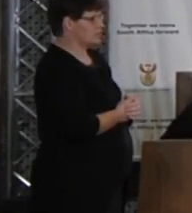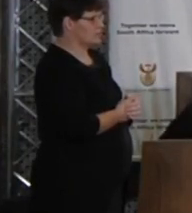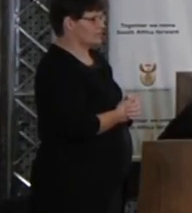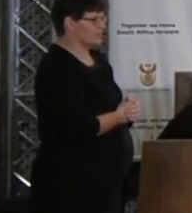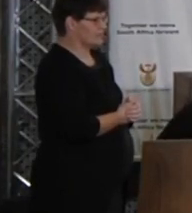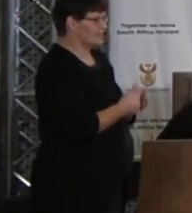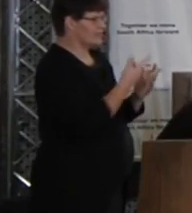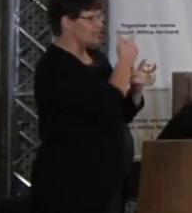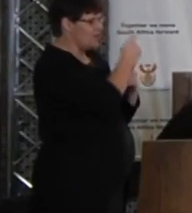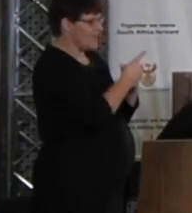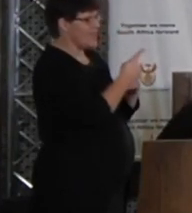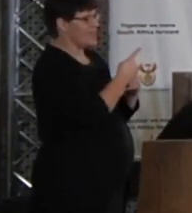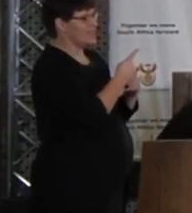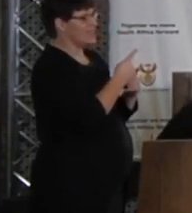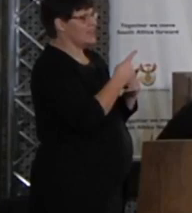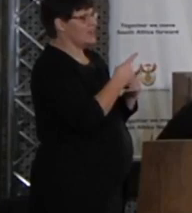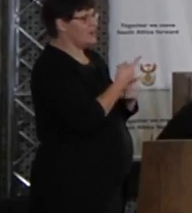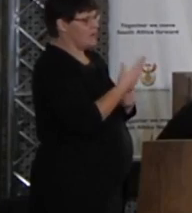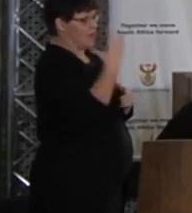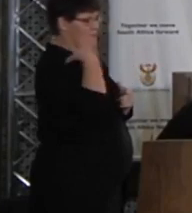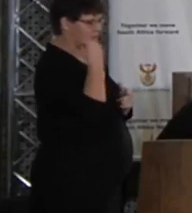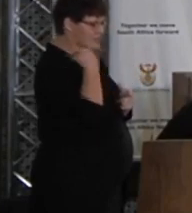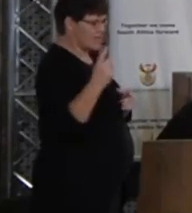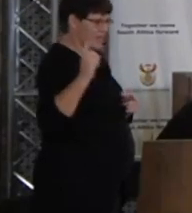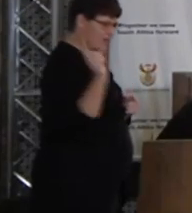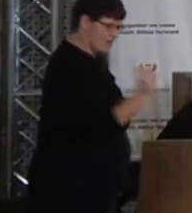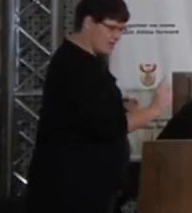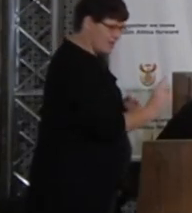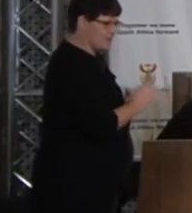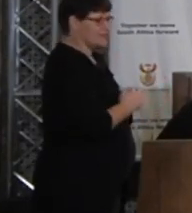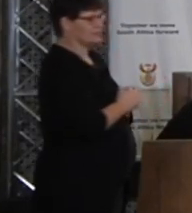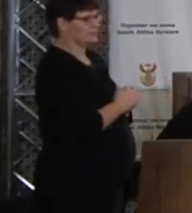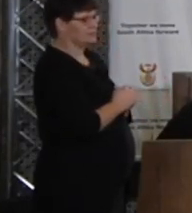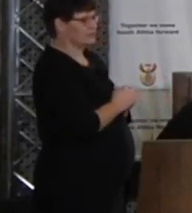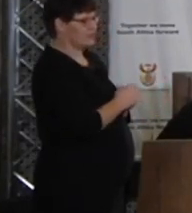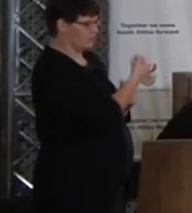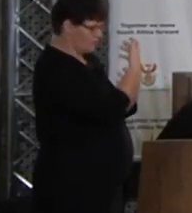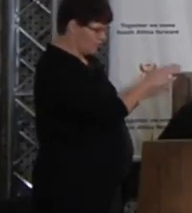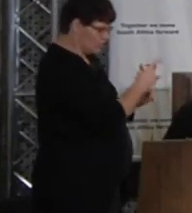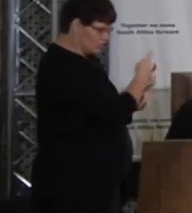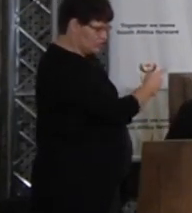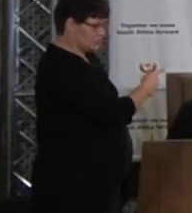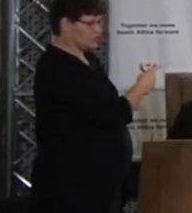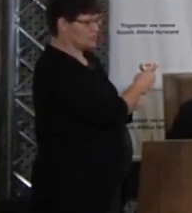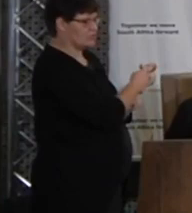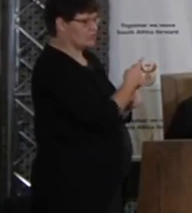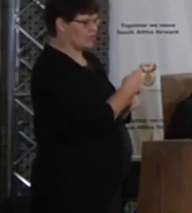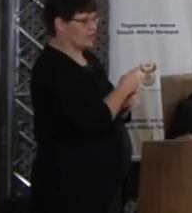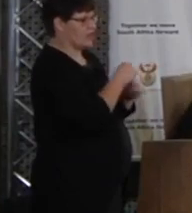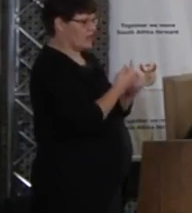sesizawubiza ke ungqongqoshe ozothi futhi ukunaba kuloko okukhulumile ungqongqoshe uStella Ndabeni